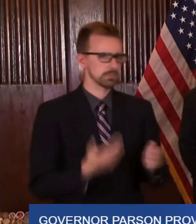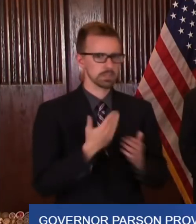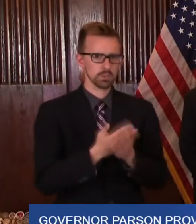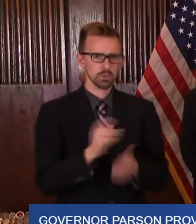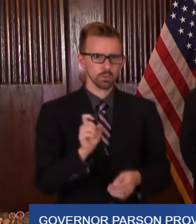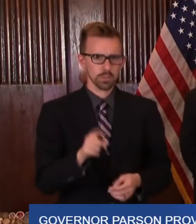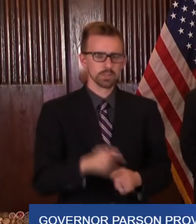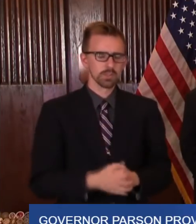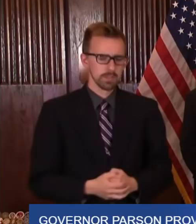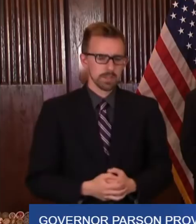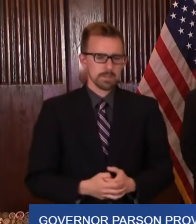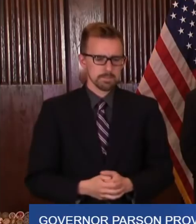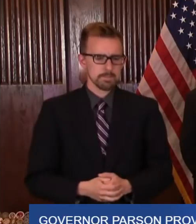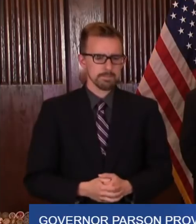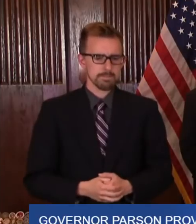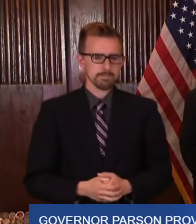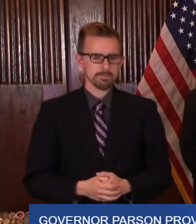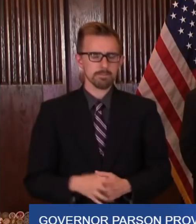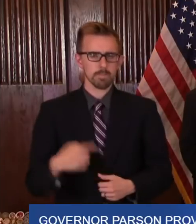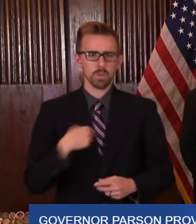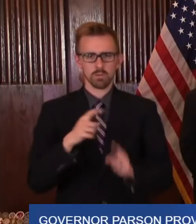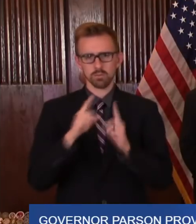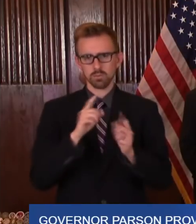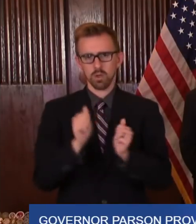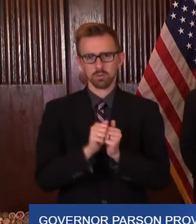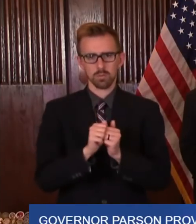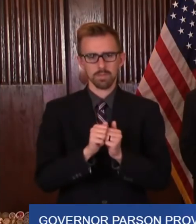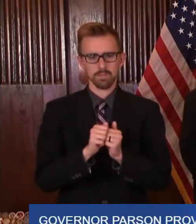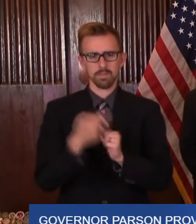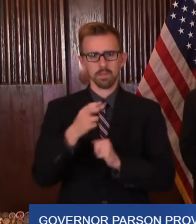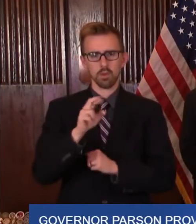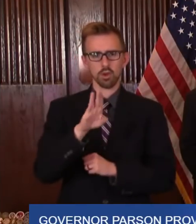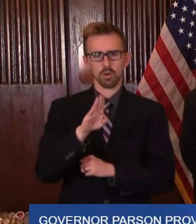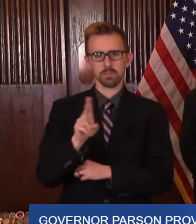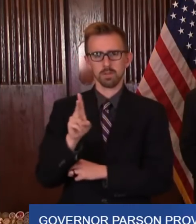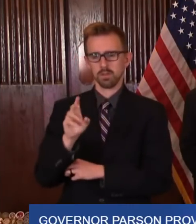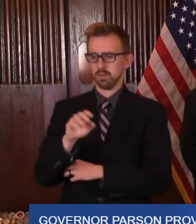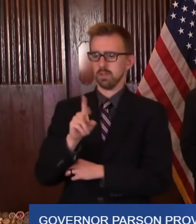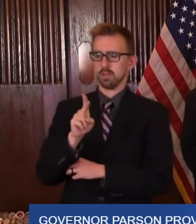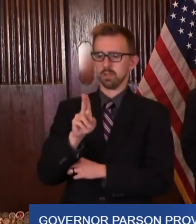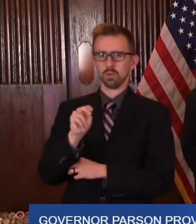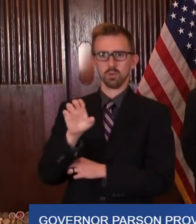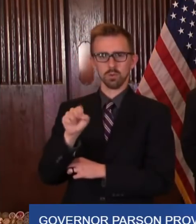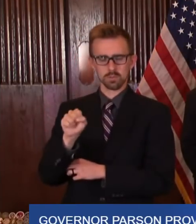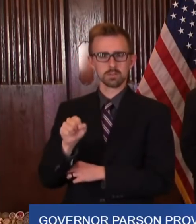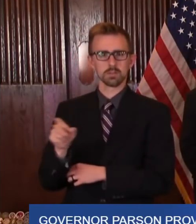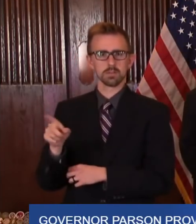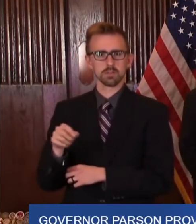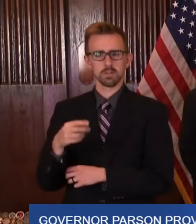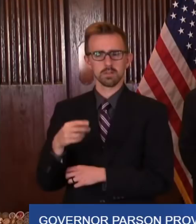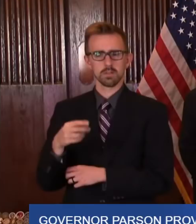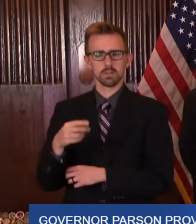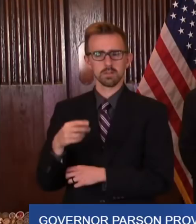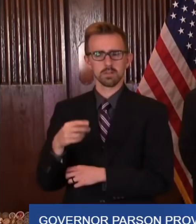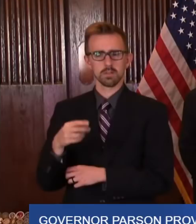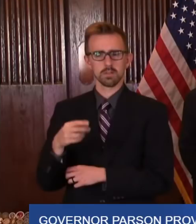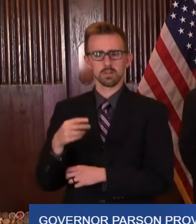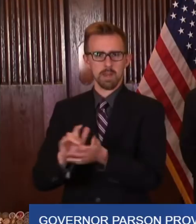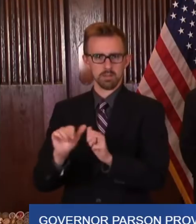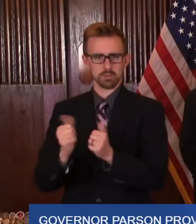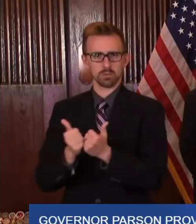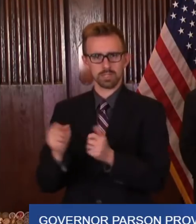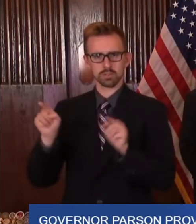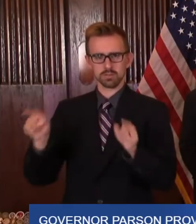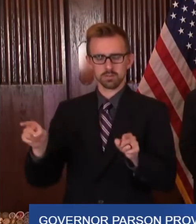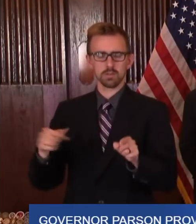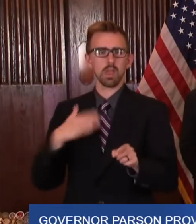question. And so we've talked with Herb Kuhn at the Missouri Hospital Association and Jeff Howe at the Missouri State Medical Association. And